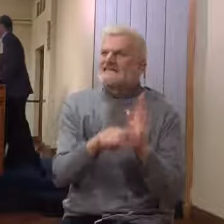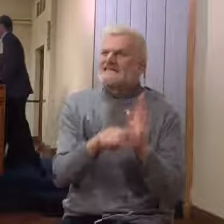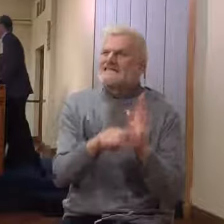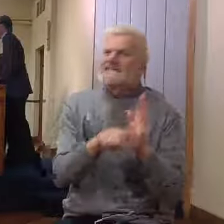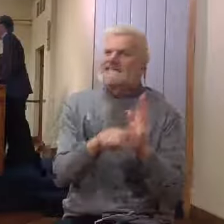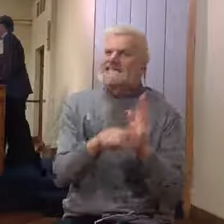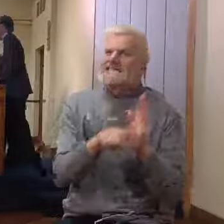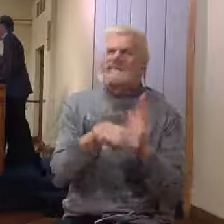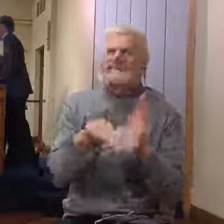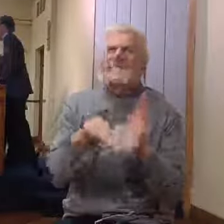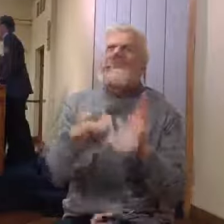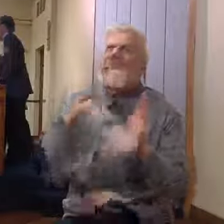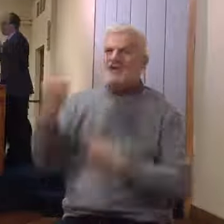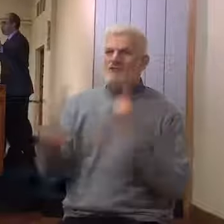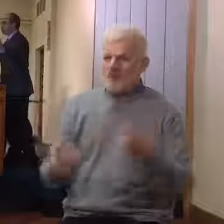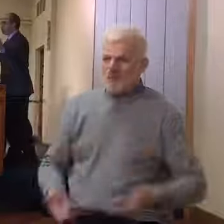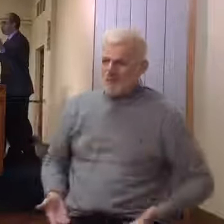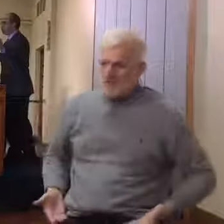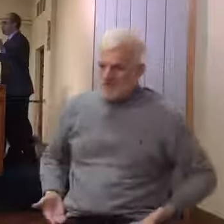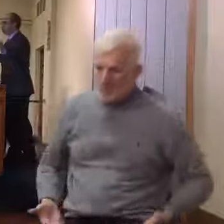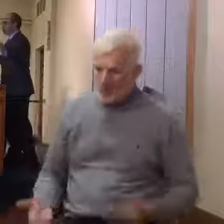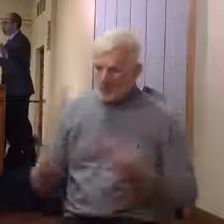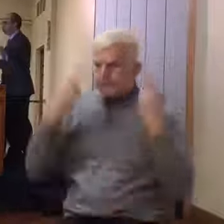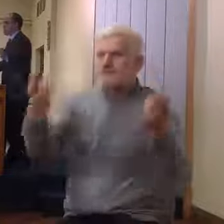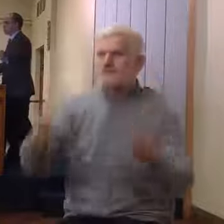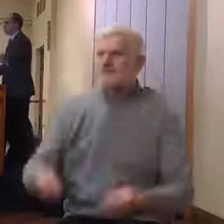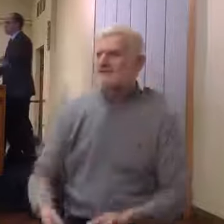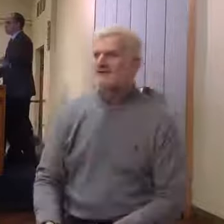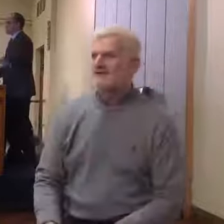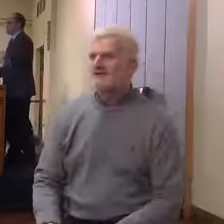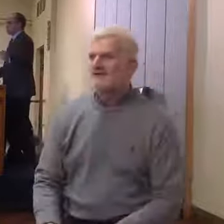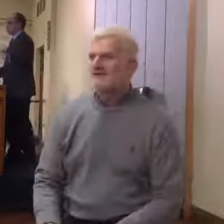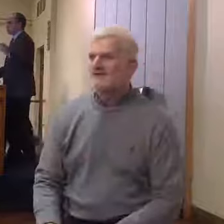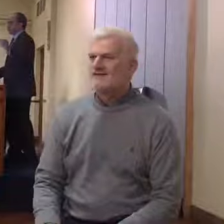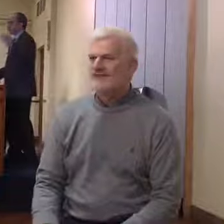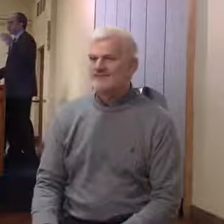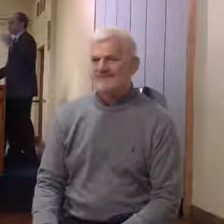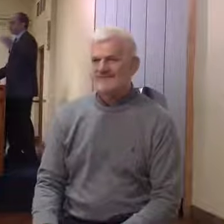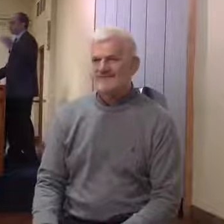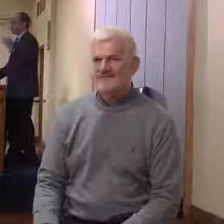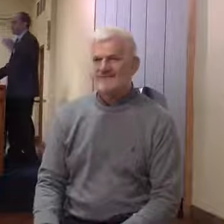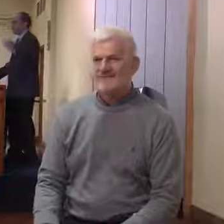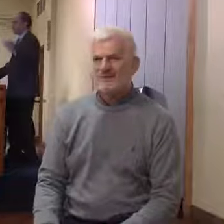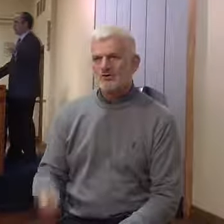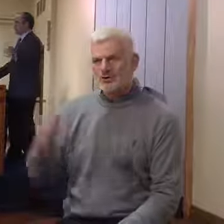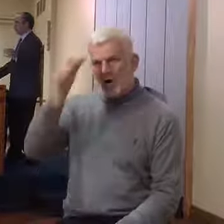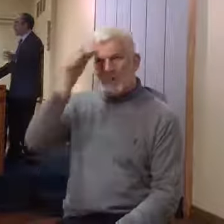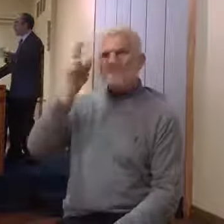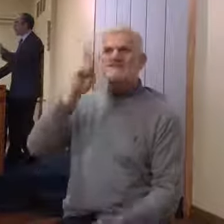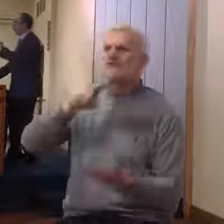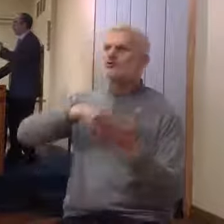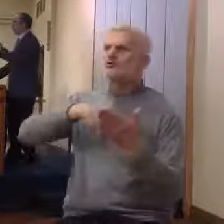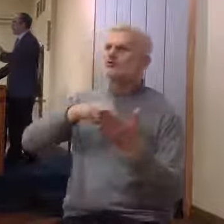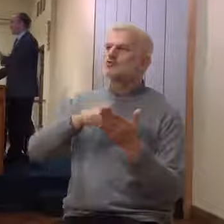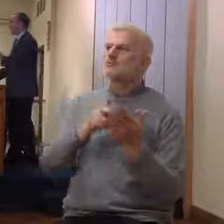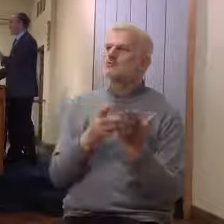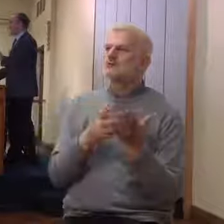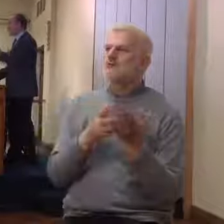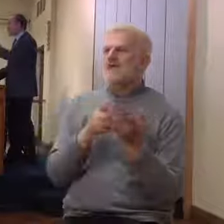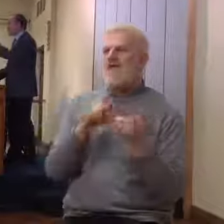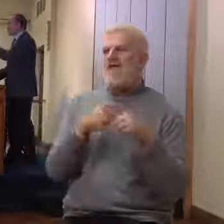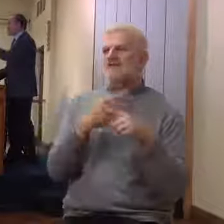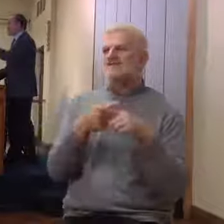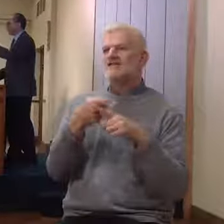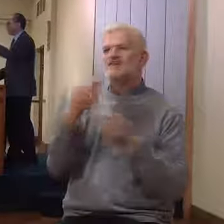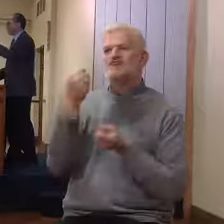the slogan in this last week is about Extinction Rebellion. Oh, please allow me